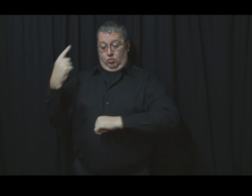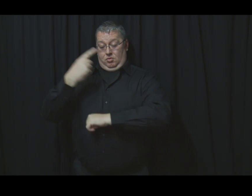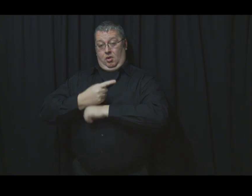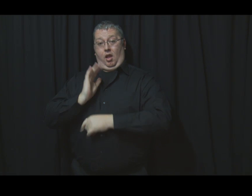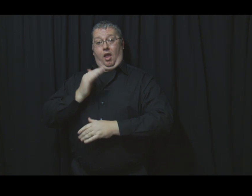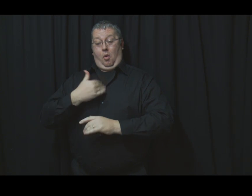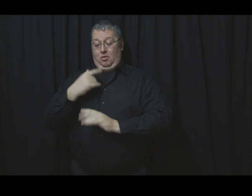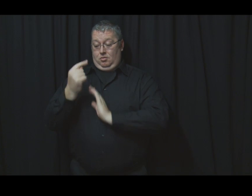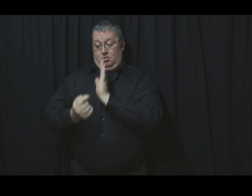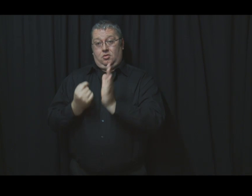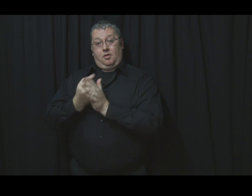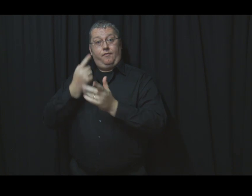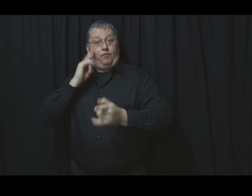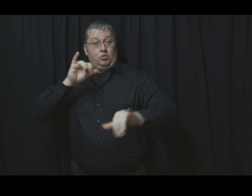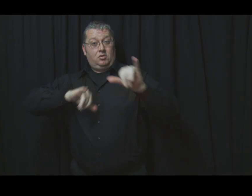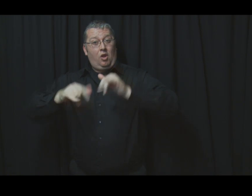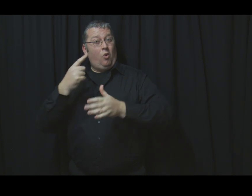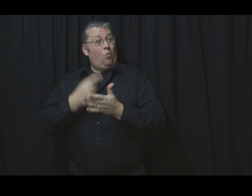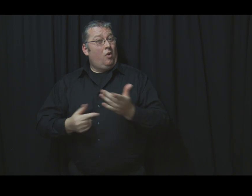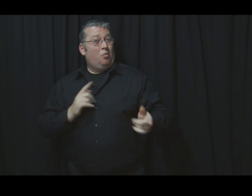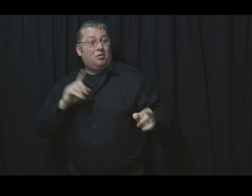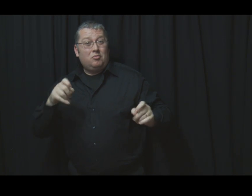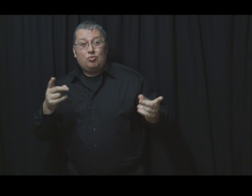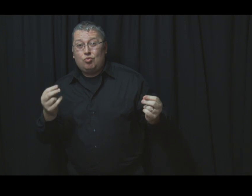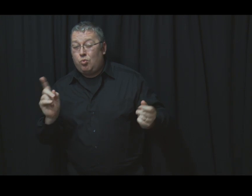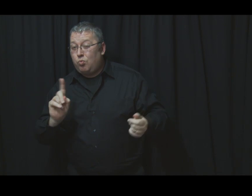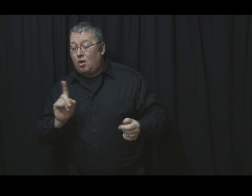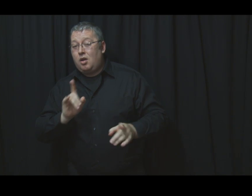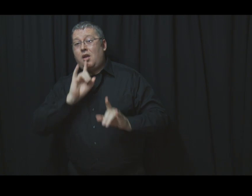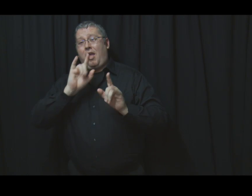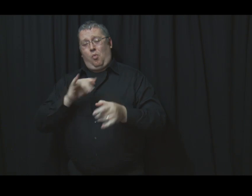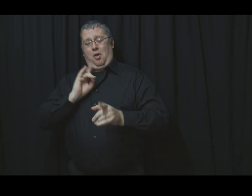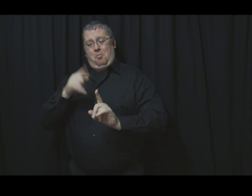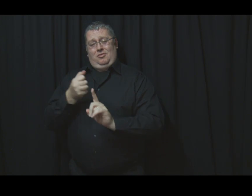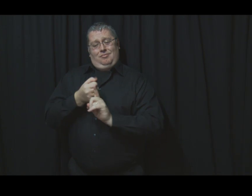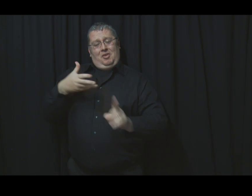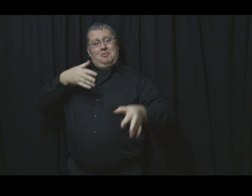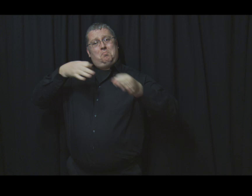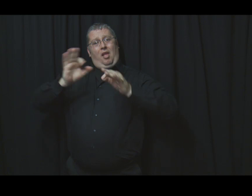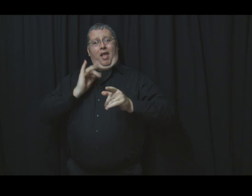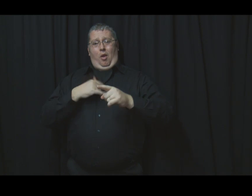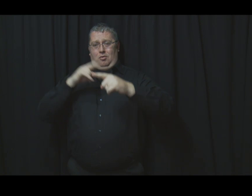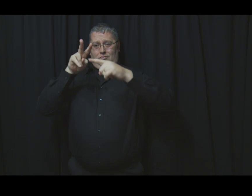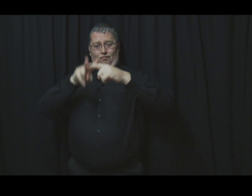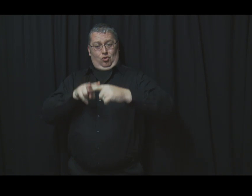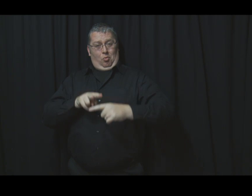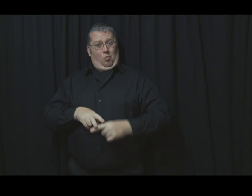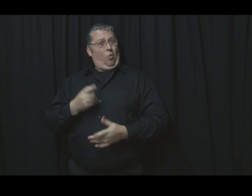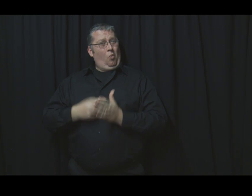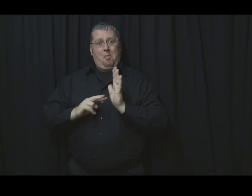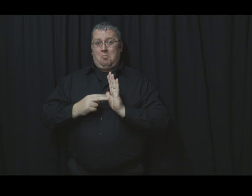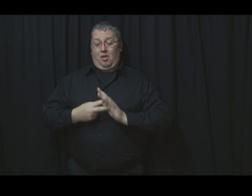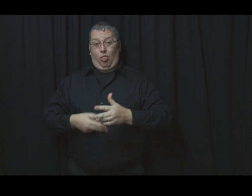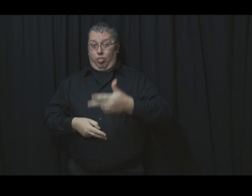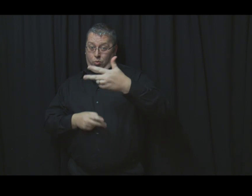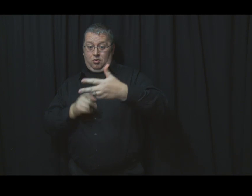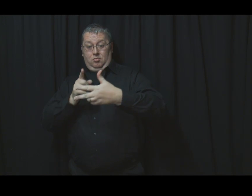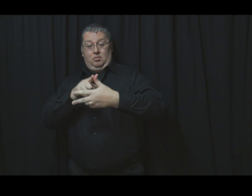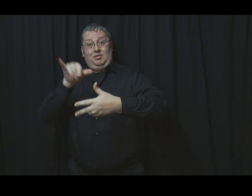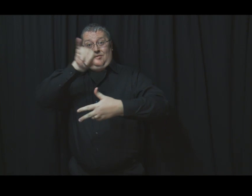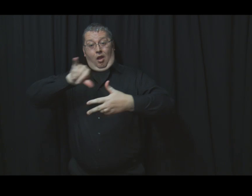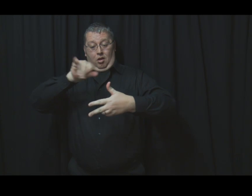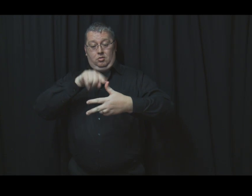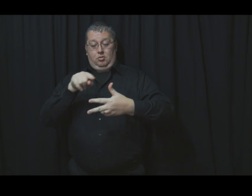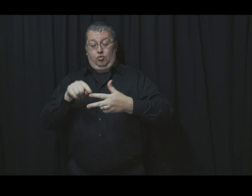And I said, what we need to be doing is actually defining our terms, and particularly three terms: science,